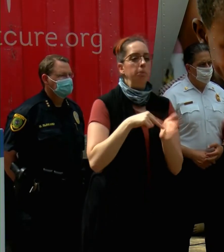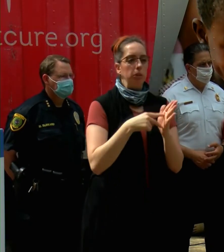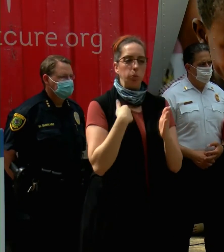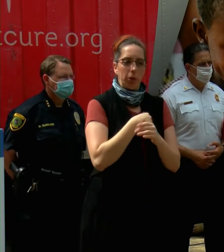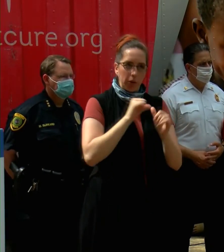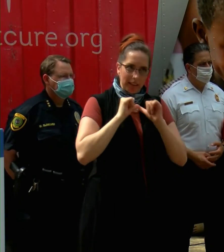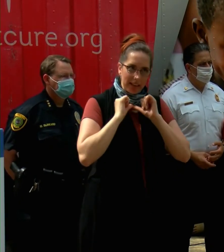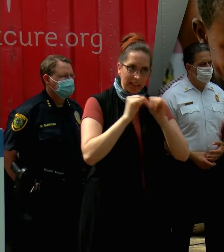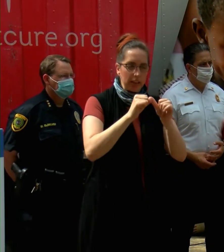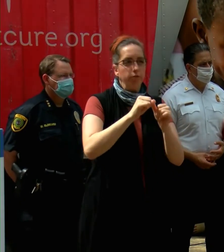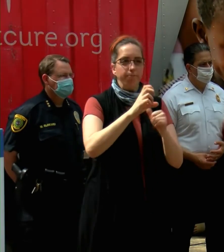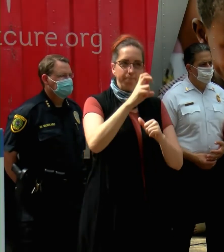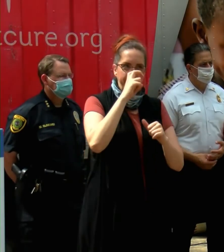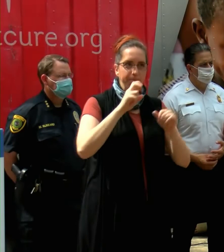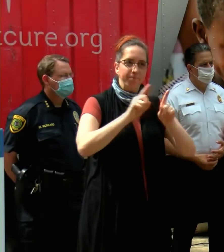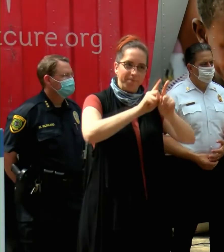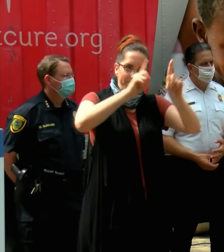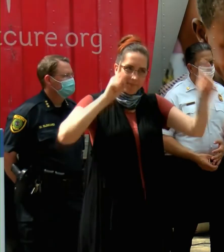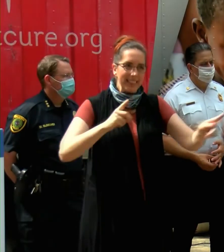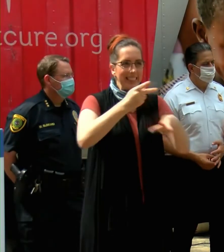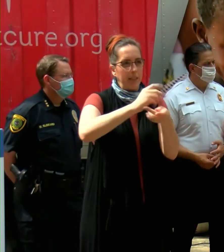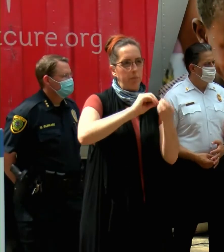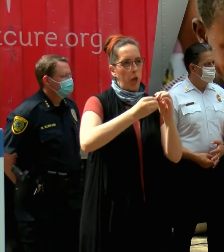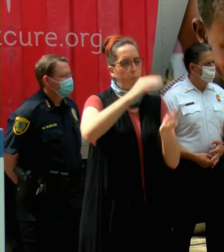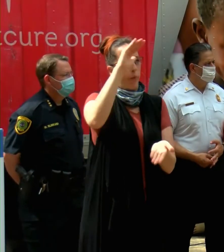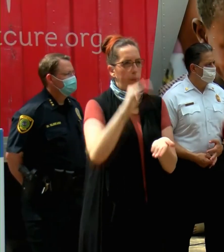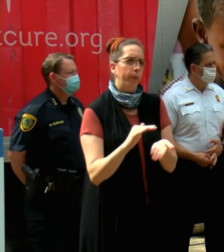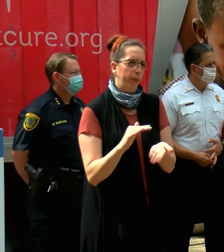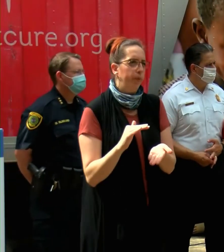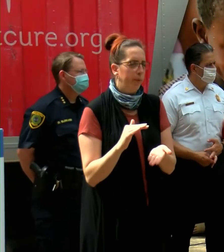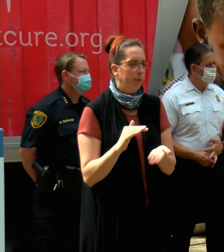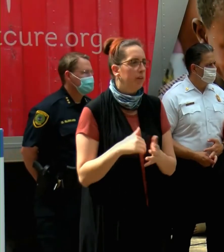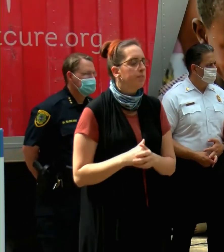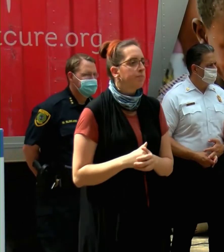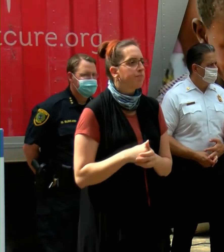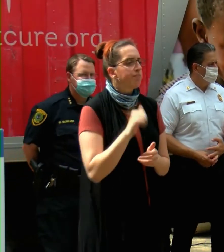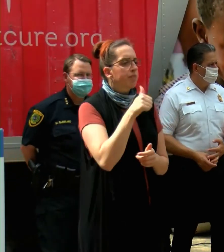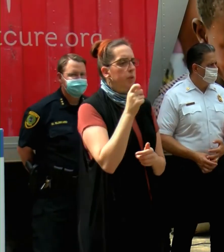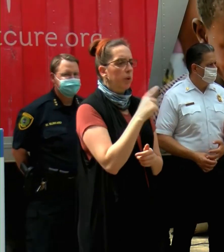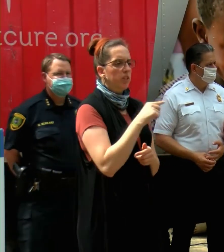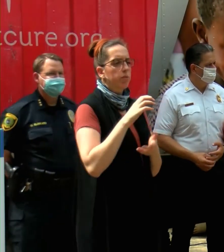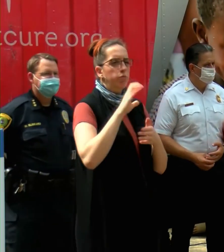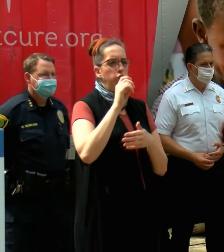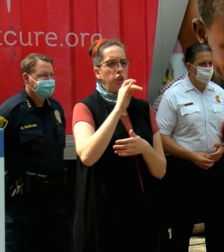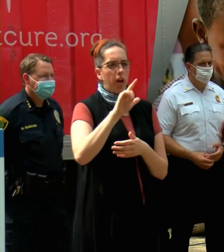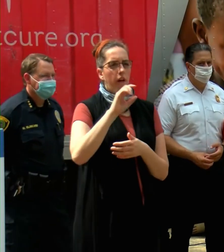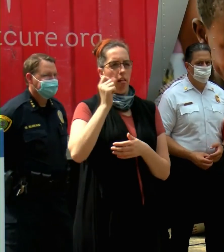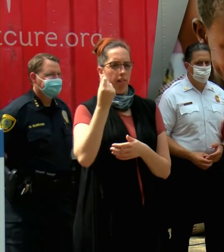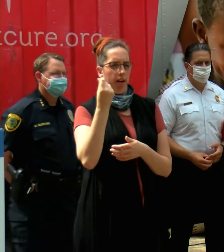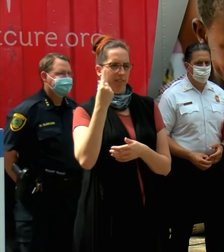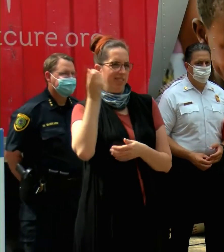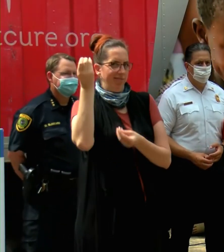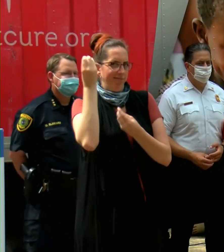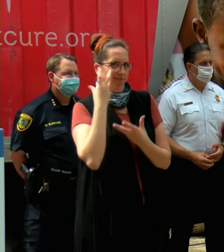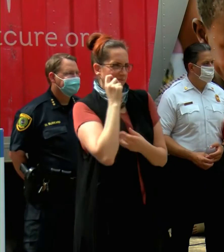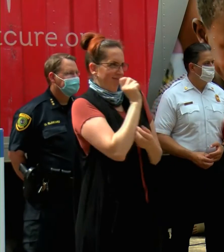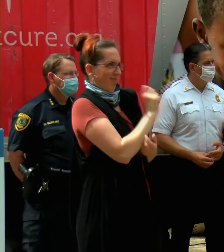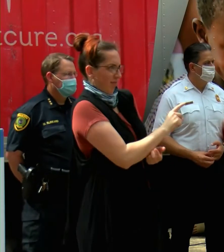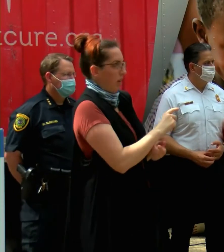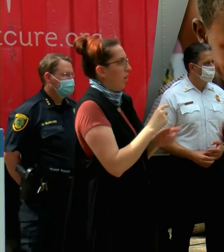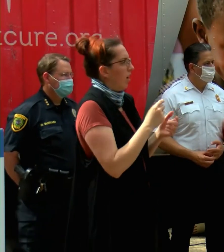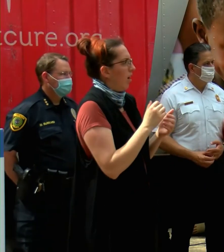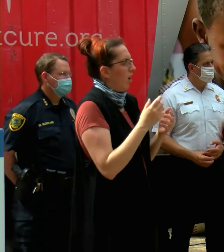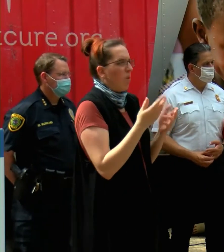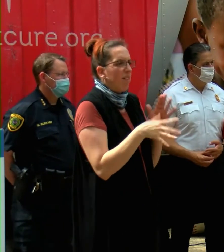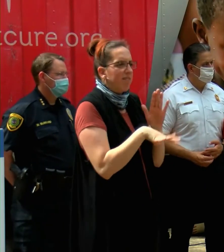engage in social distancing to keep the numbers down. Okay. Mayor, a question from Channel 11 that they just informed me of. They wanted to find out